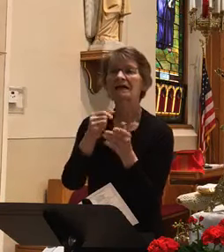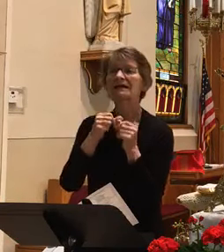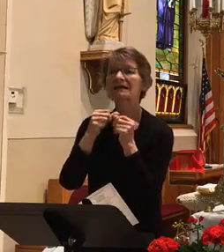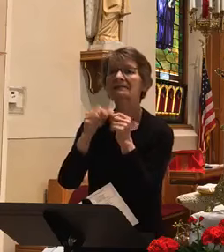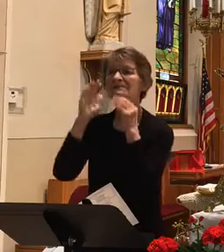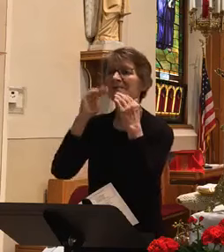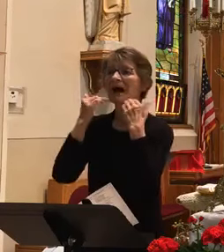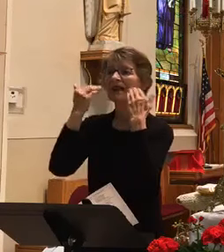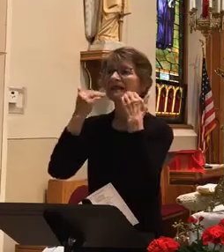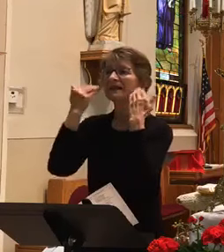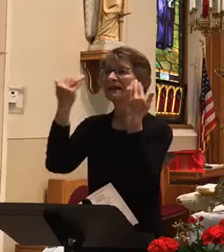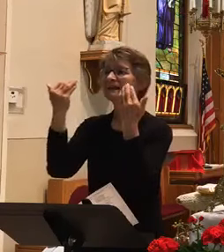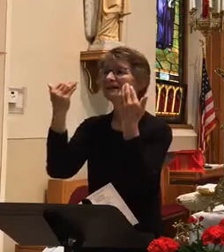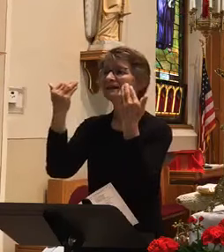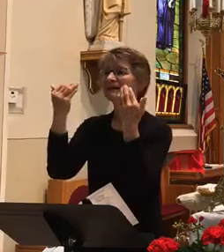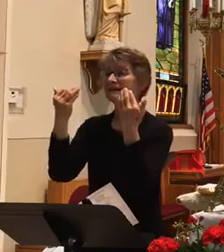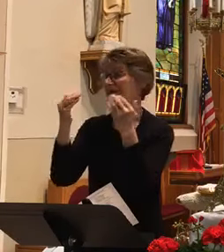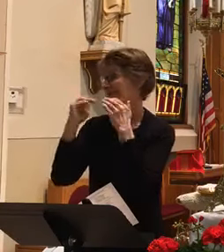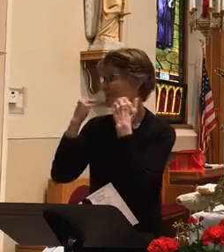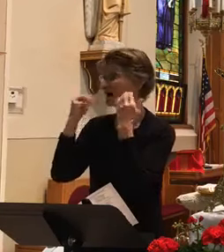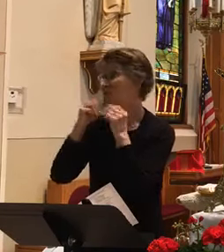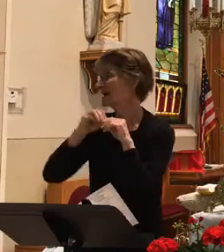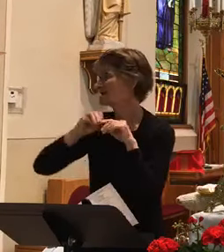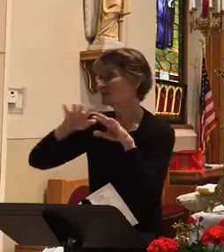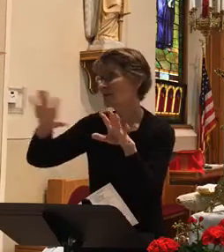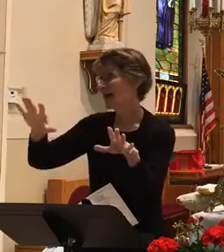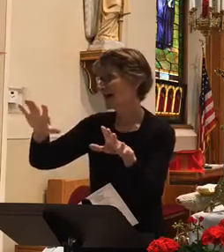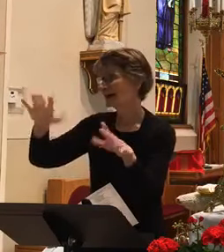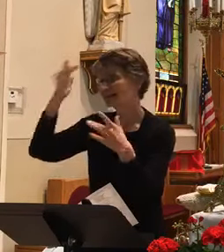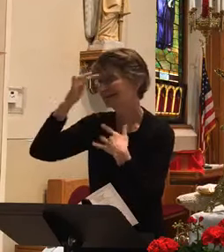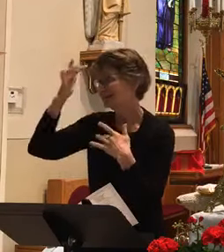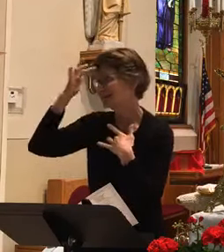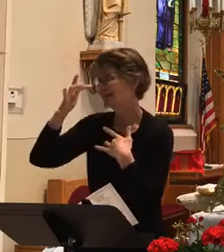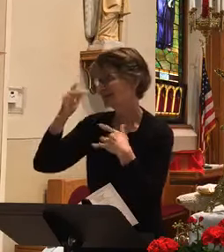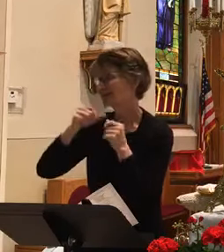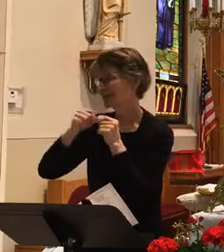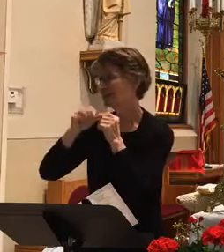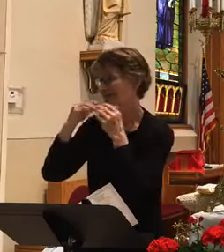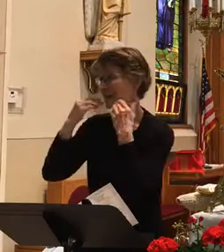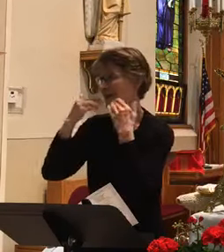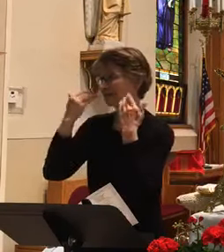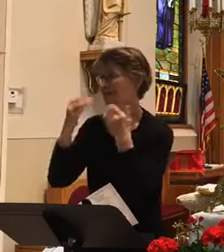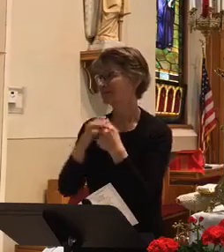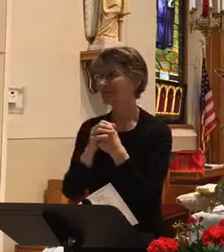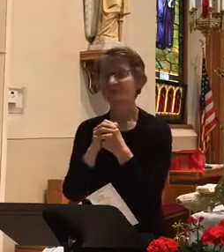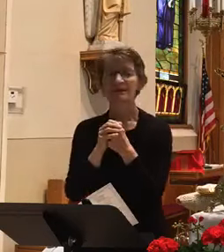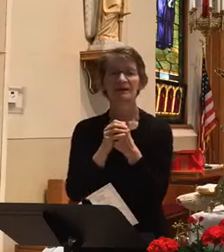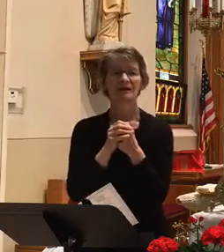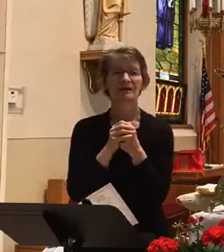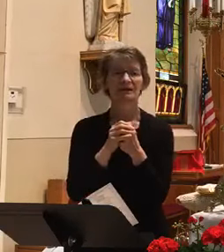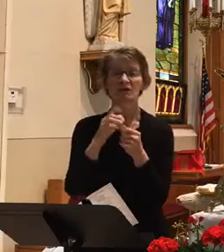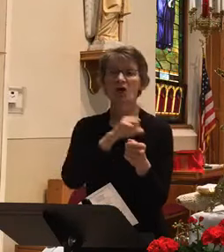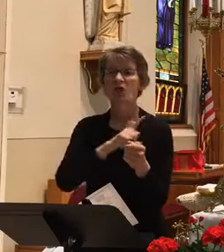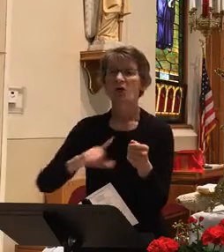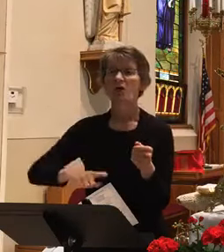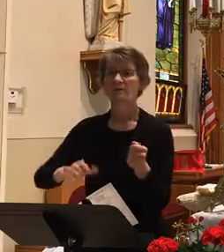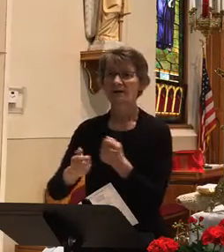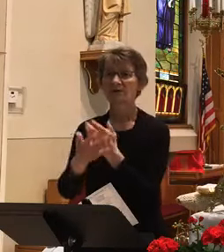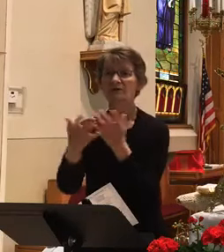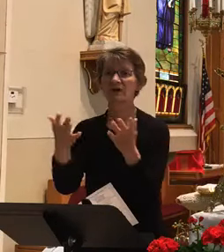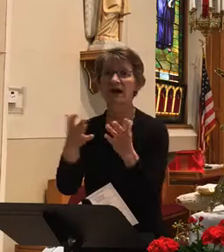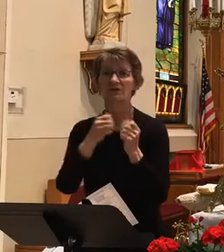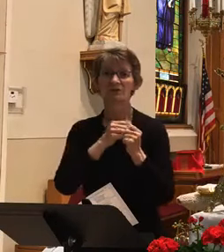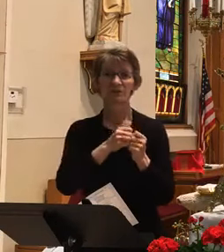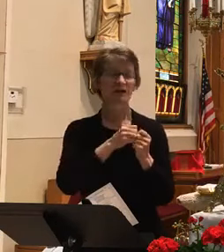and smiles do not spread coronavirus. God bless you all. The Lord be with you.